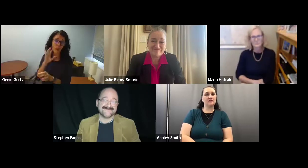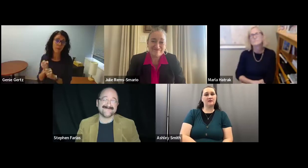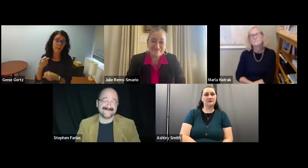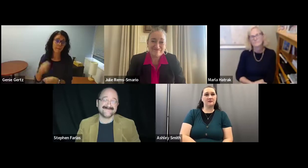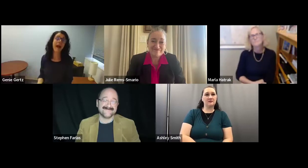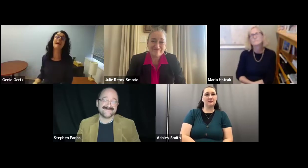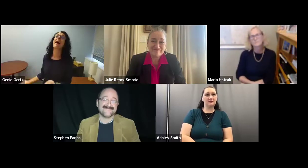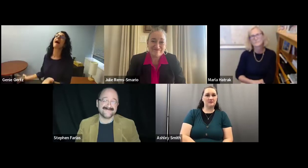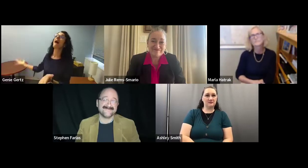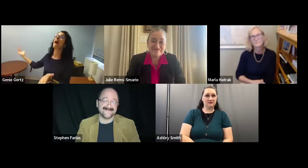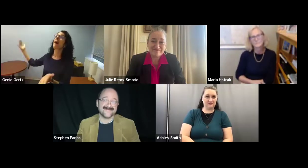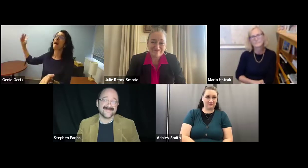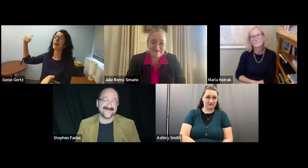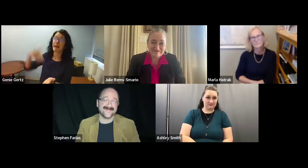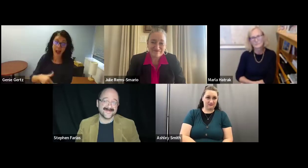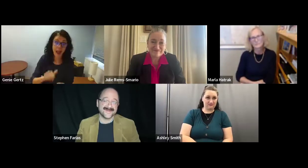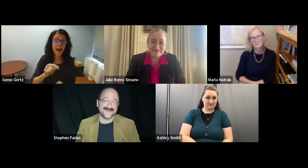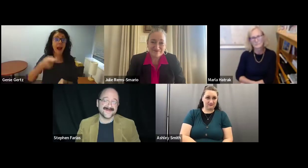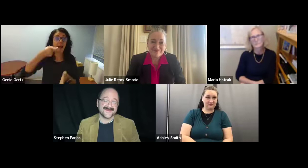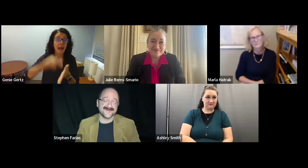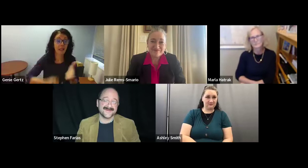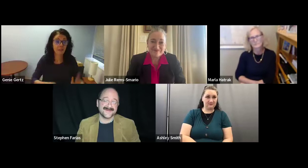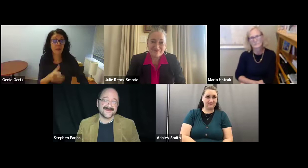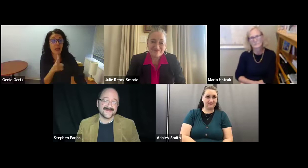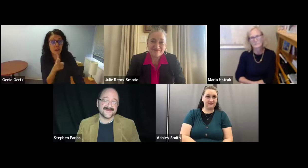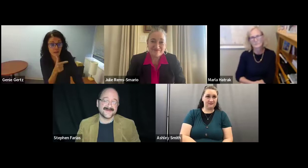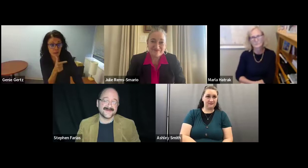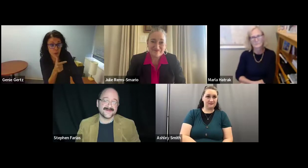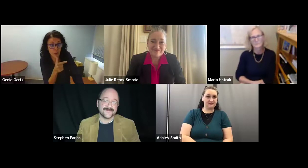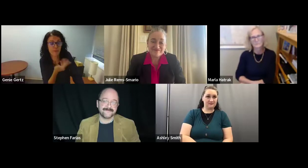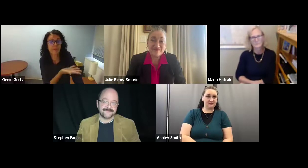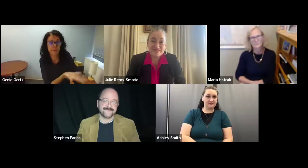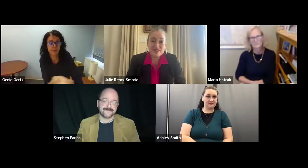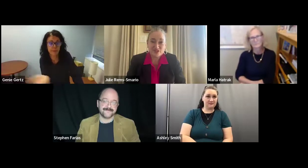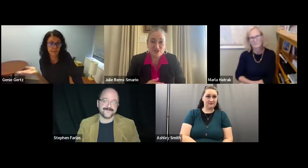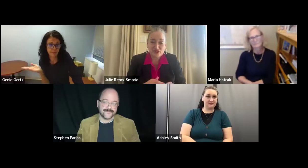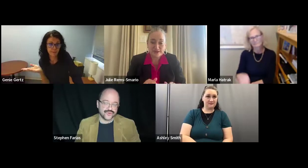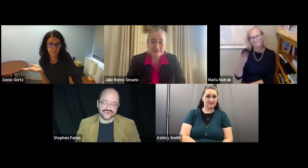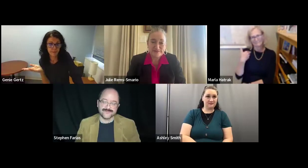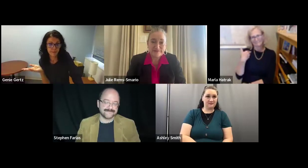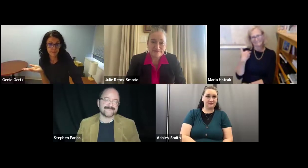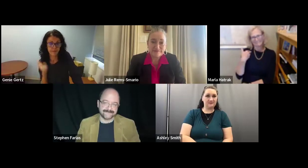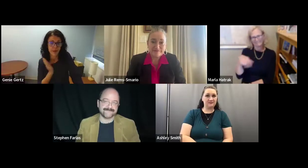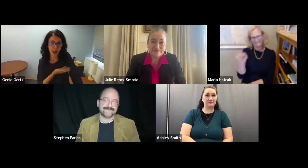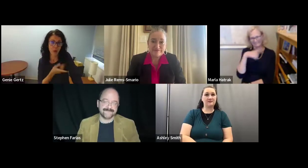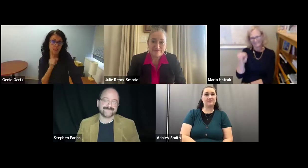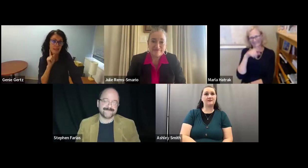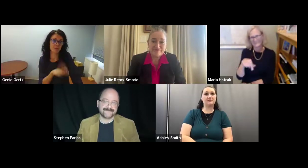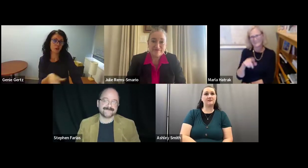continue to be quiet and step back and let things go, the more ignorant people are going to be stepping up. They're going to be stepping